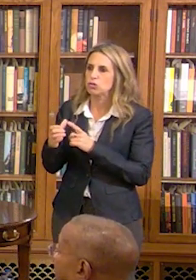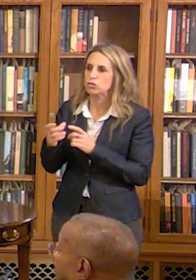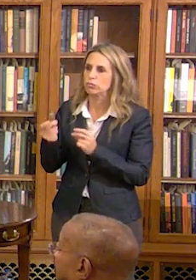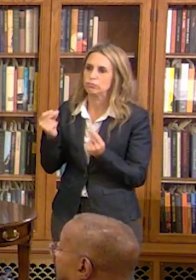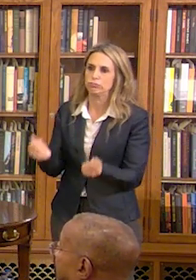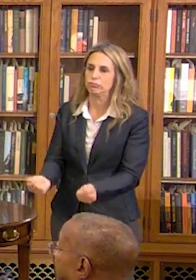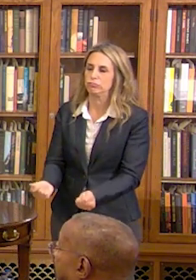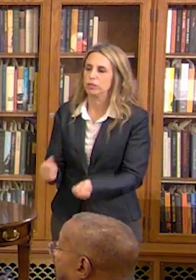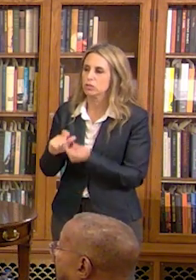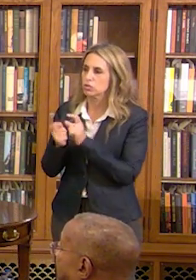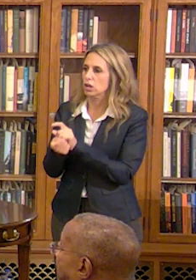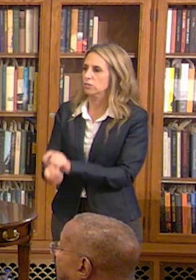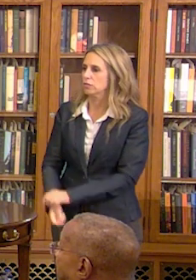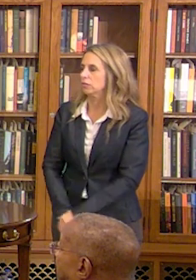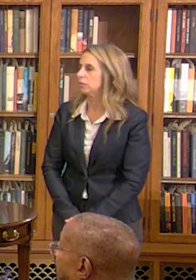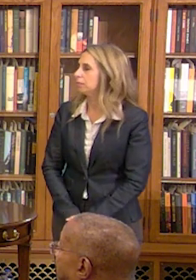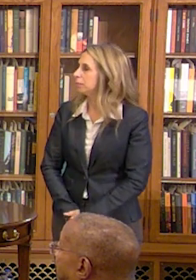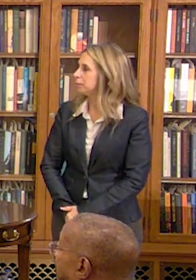right